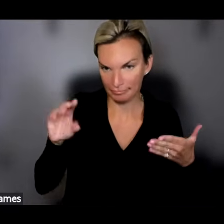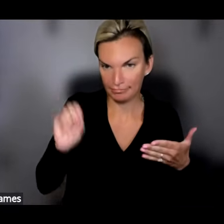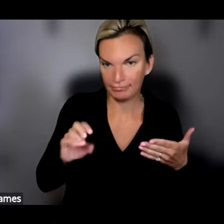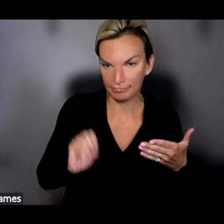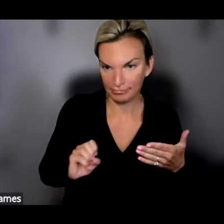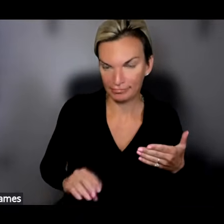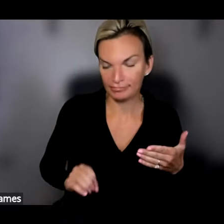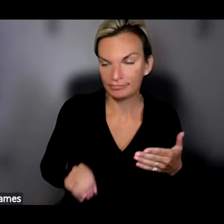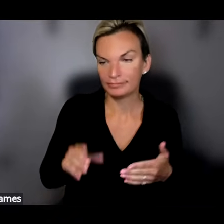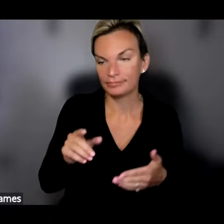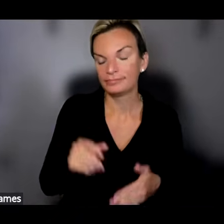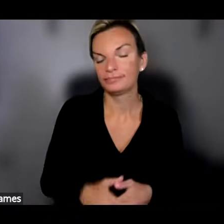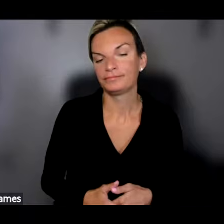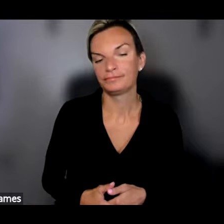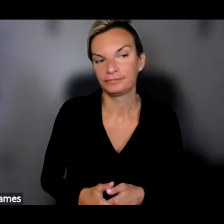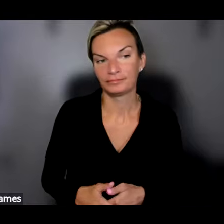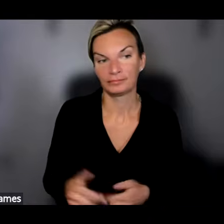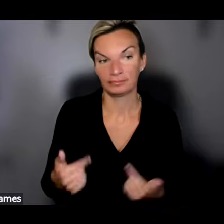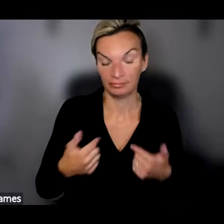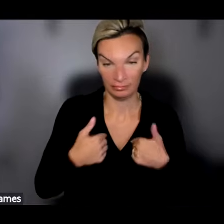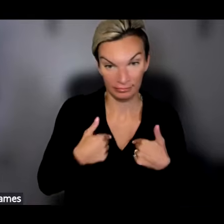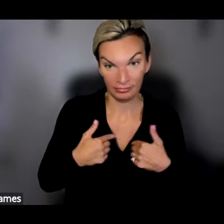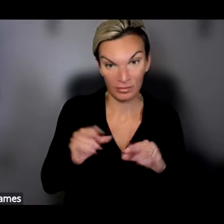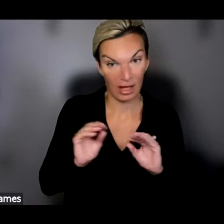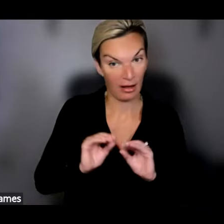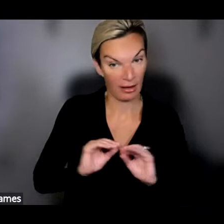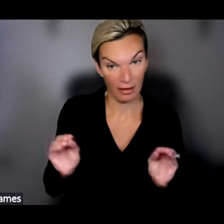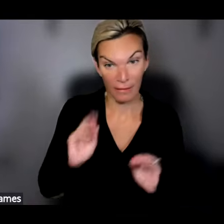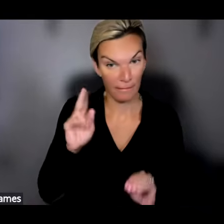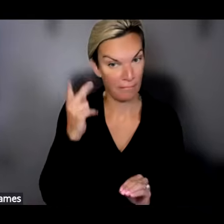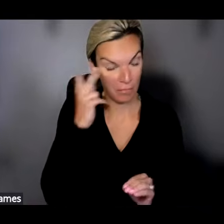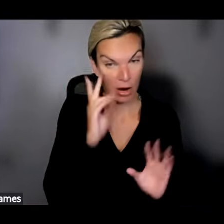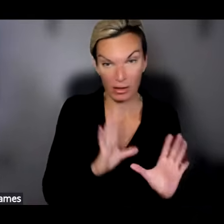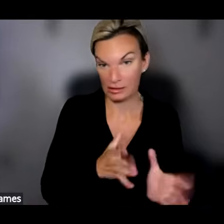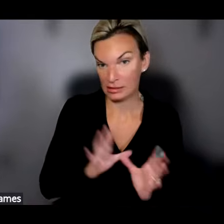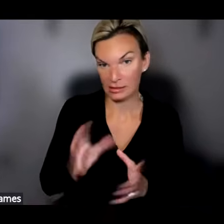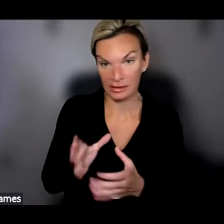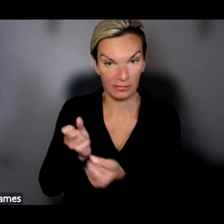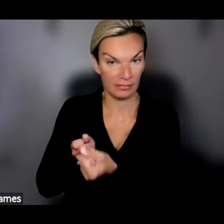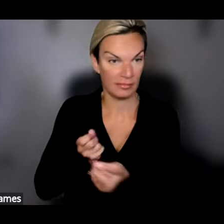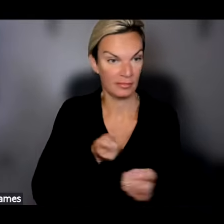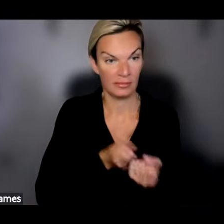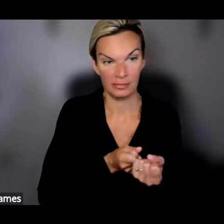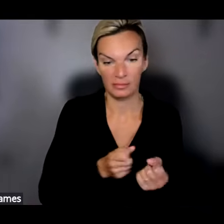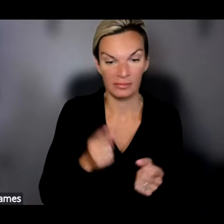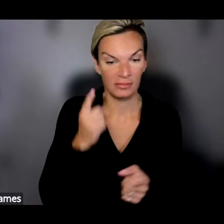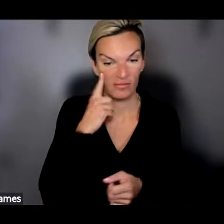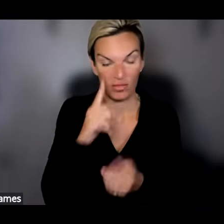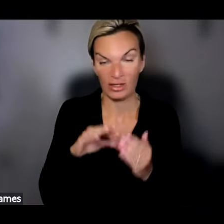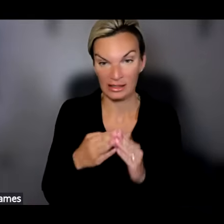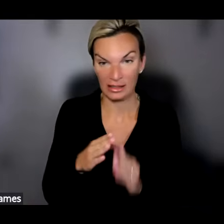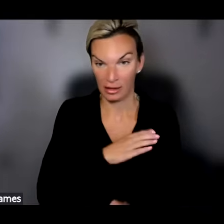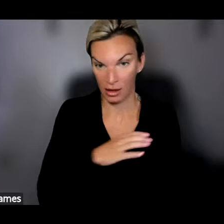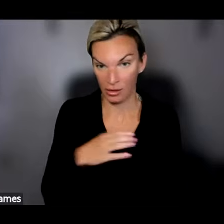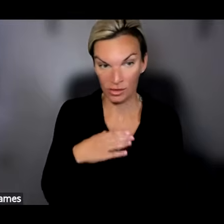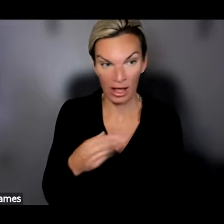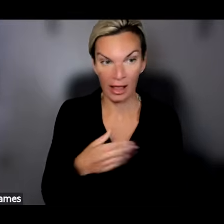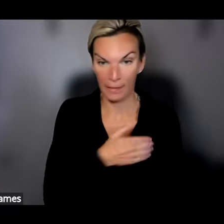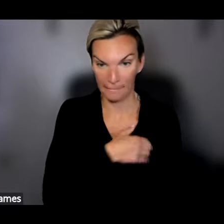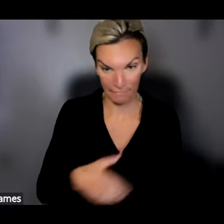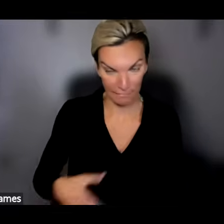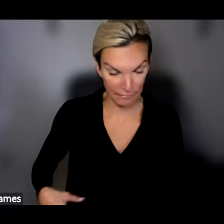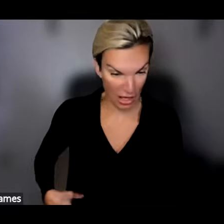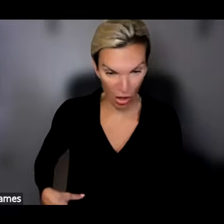One, I've been a nonpartisan elected official for 6 years, serving on the Ishpeming City Council, serving also as mayor of the city of Ishpeming